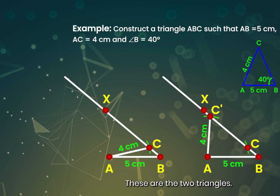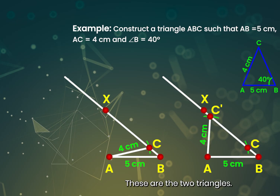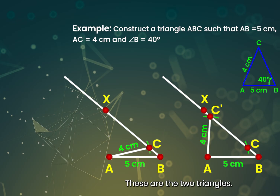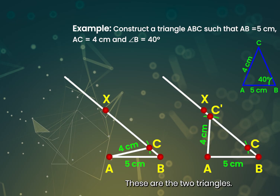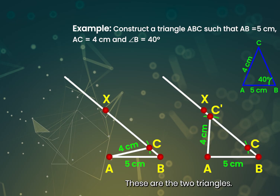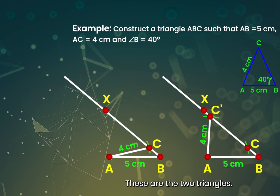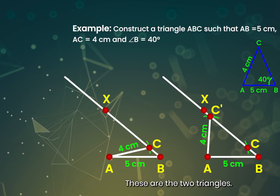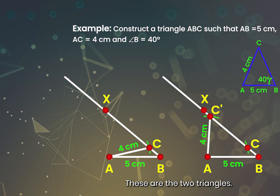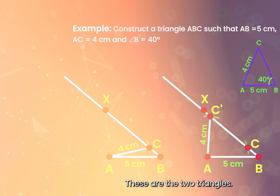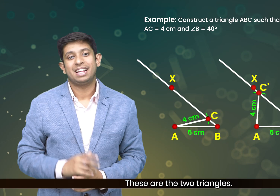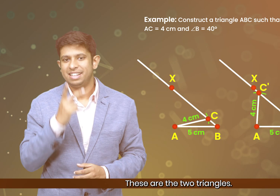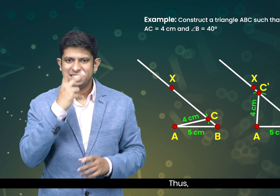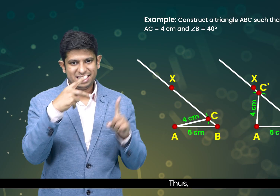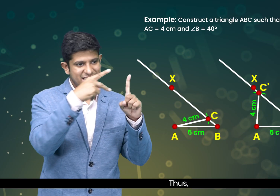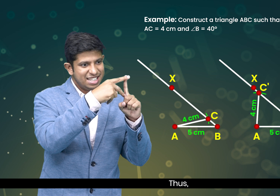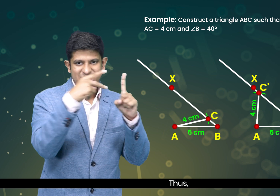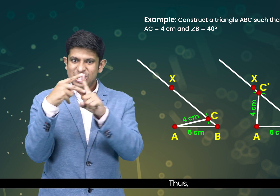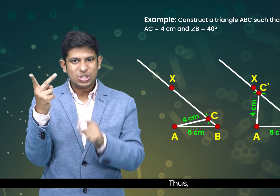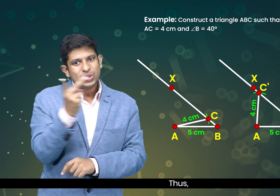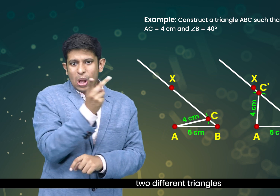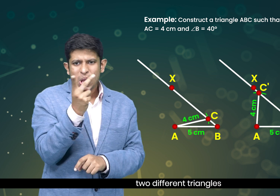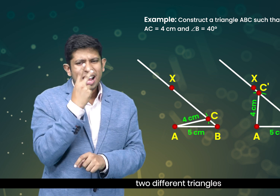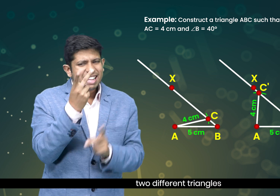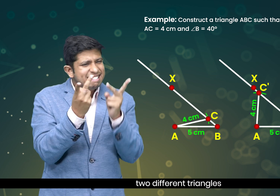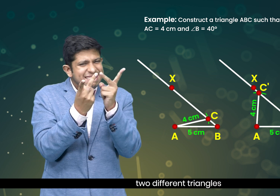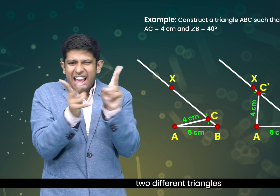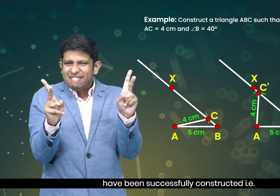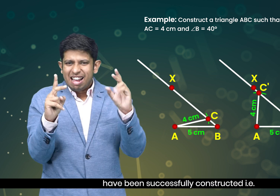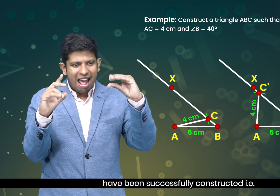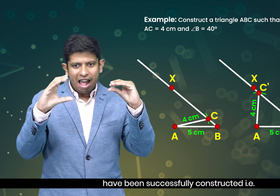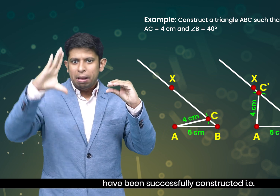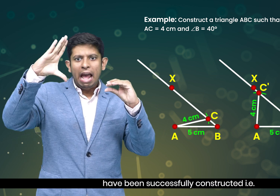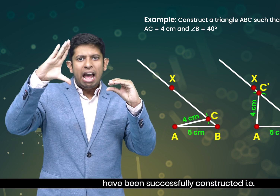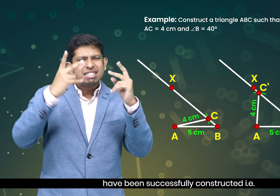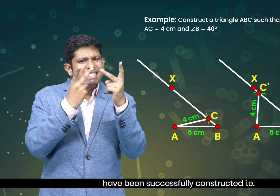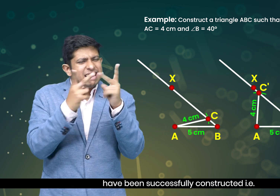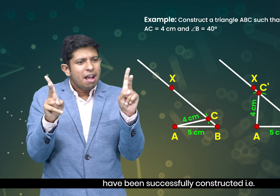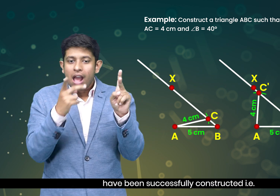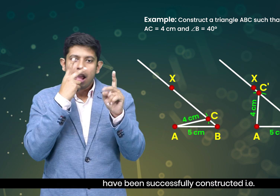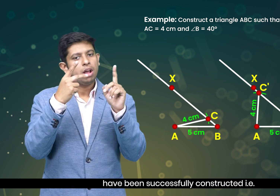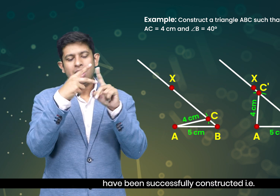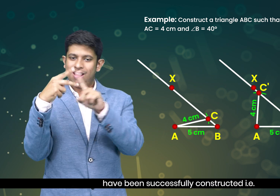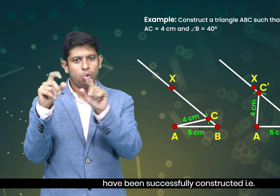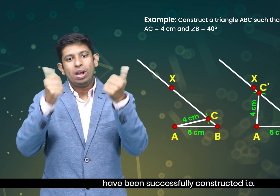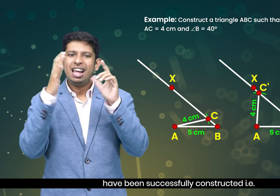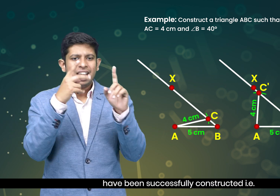These are the two triangles. Thus, two different triangles have been successfully constructed. That